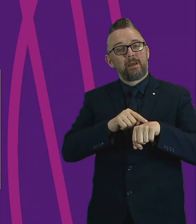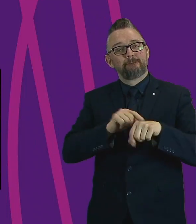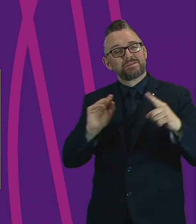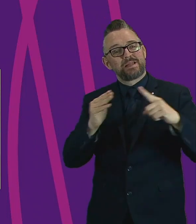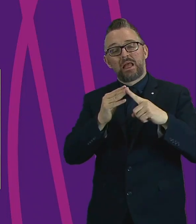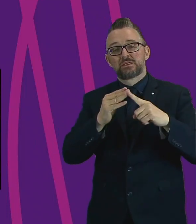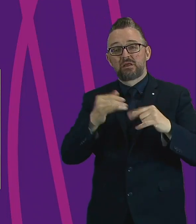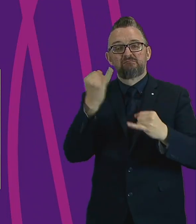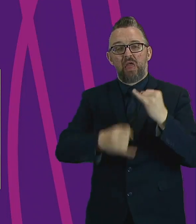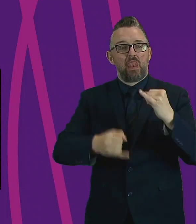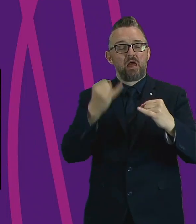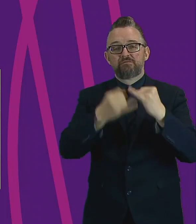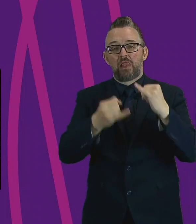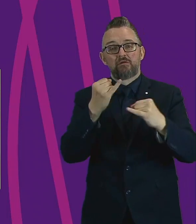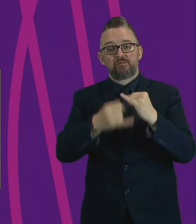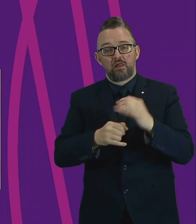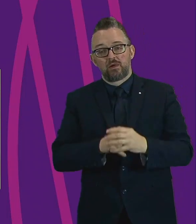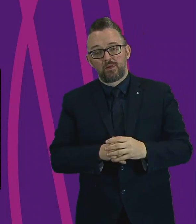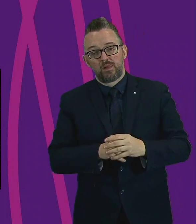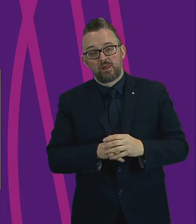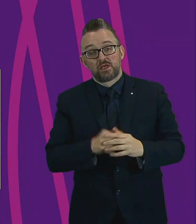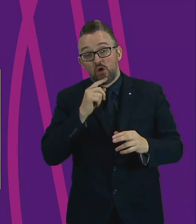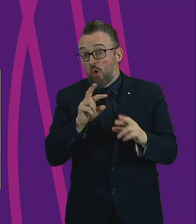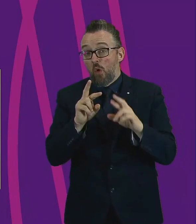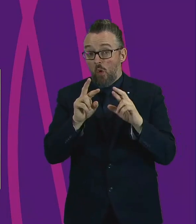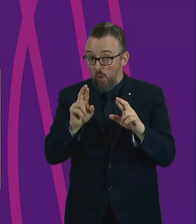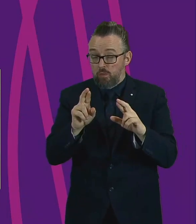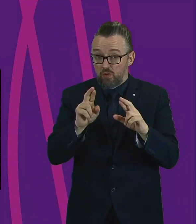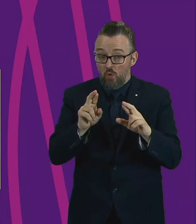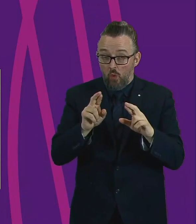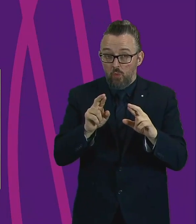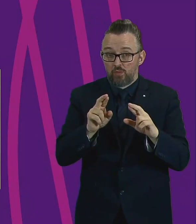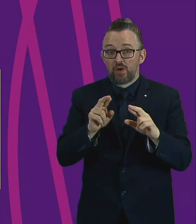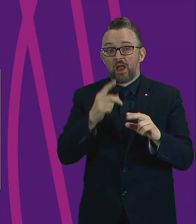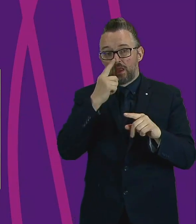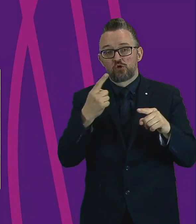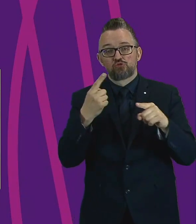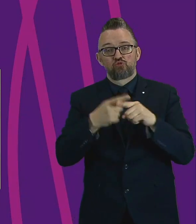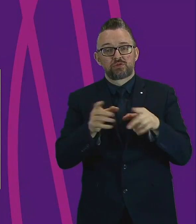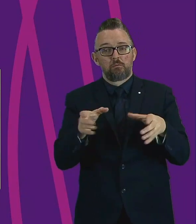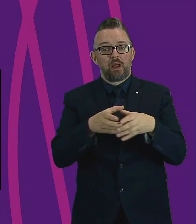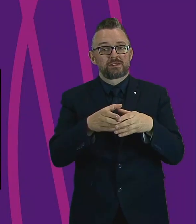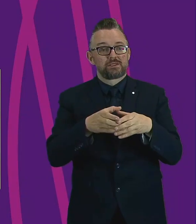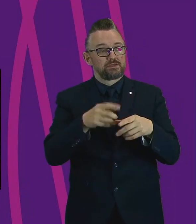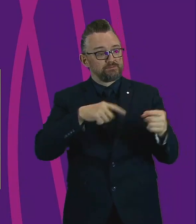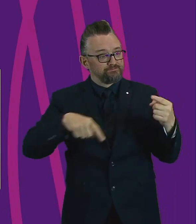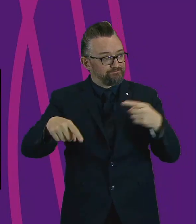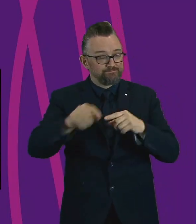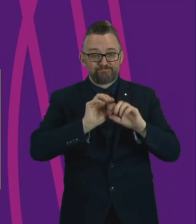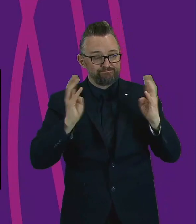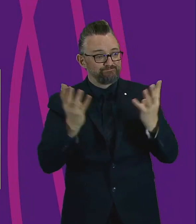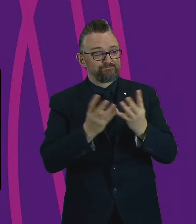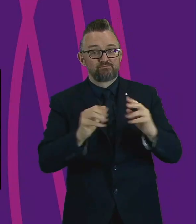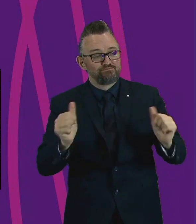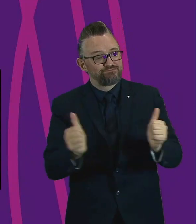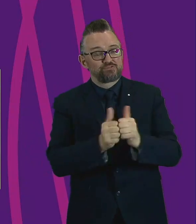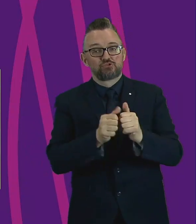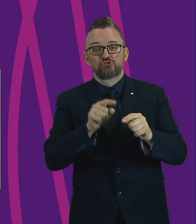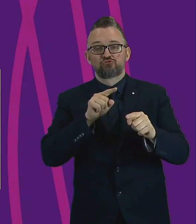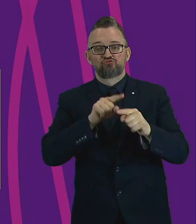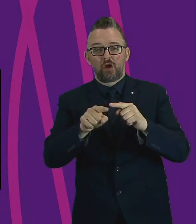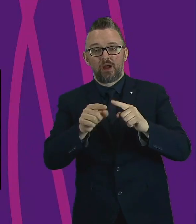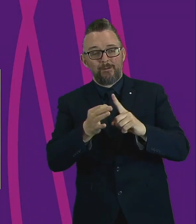targets. There can be, and I hope there will be, an opportunity for a new cross-party consensus to help improve and secure the